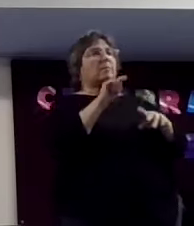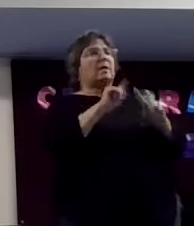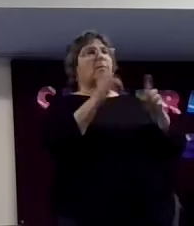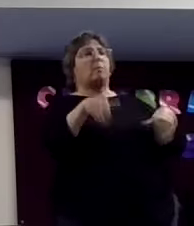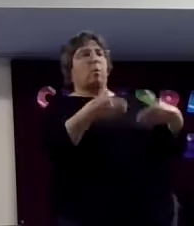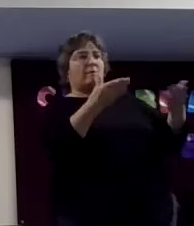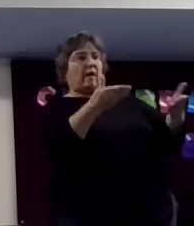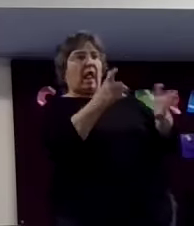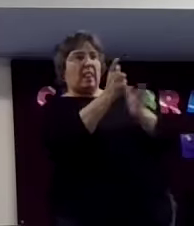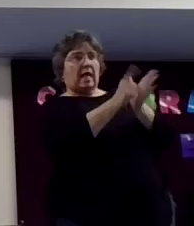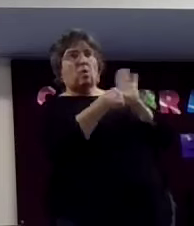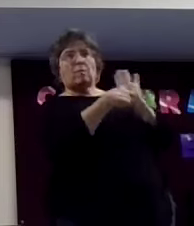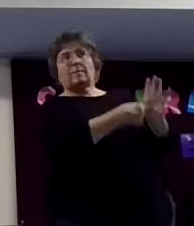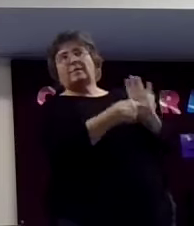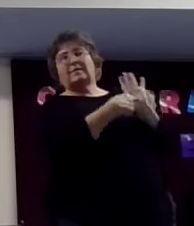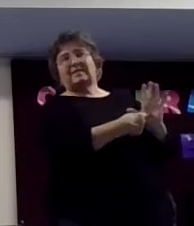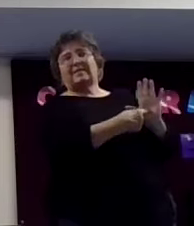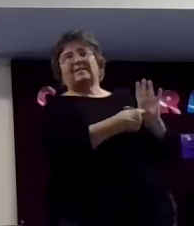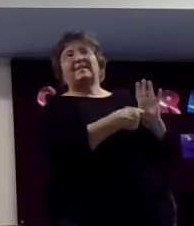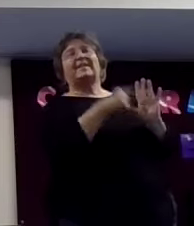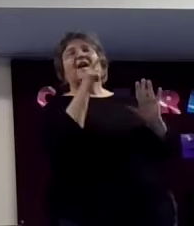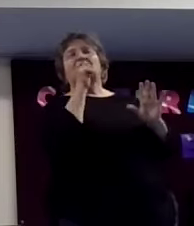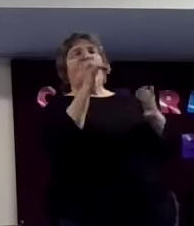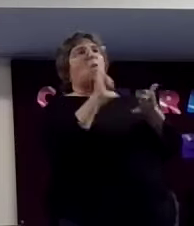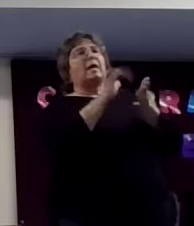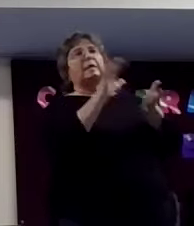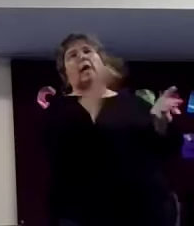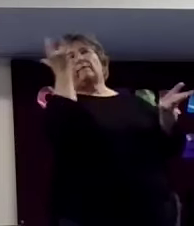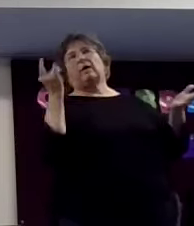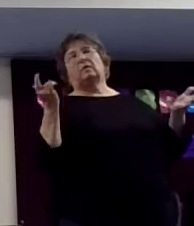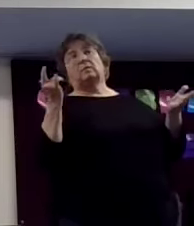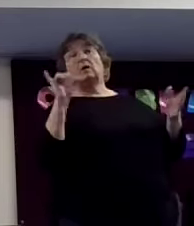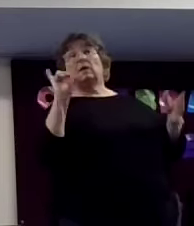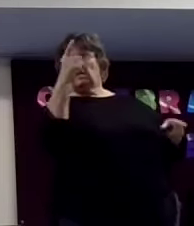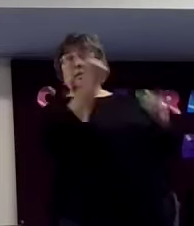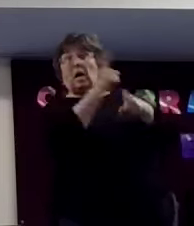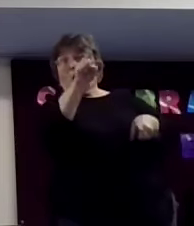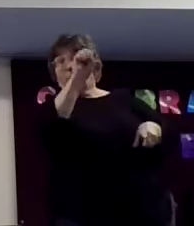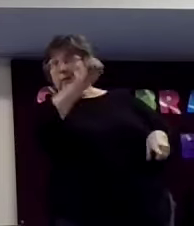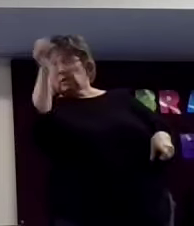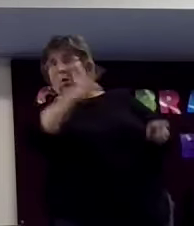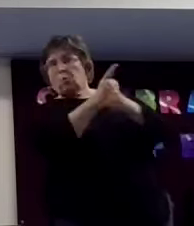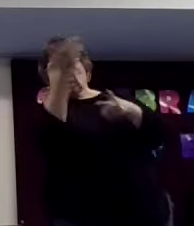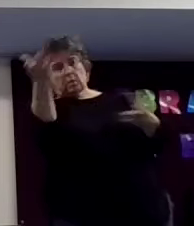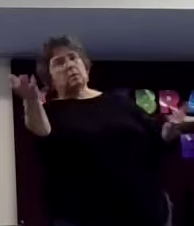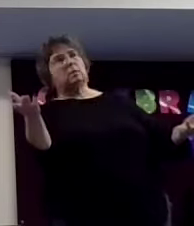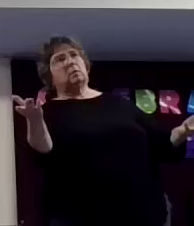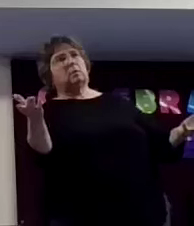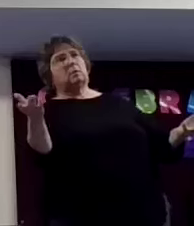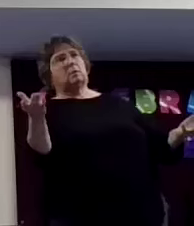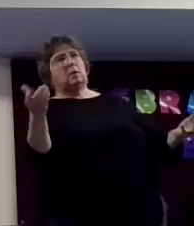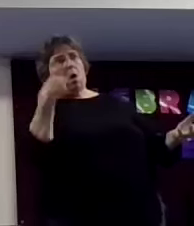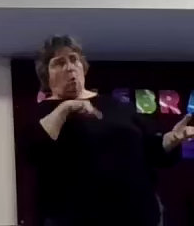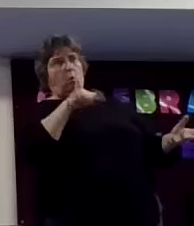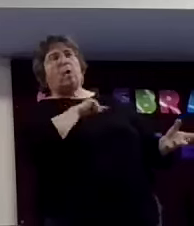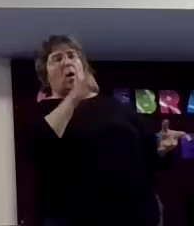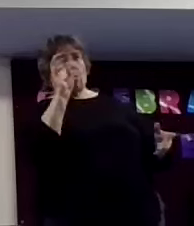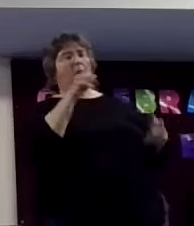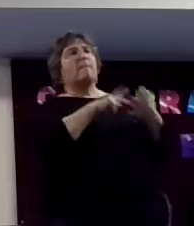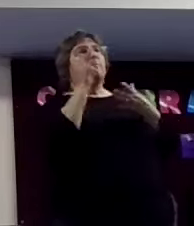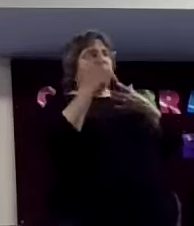to provide legal representation so they don't be taken advantage of. Yeah, it's 100%. So we're going to get